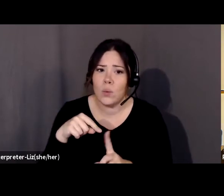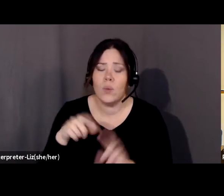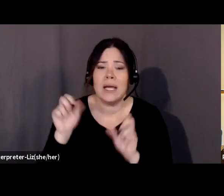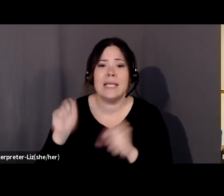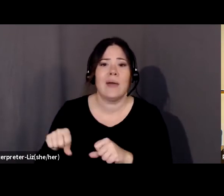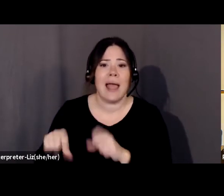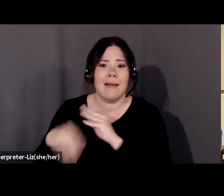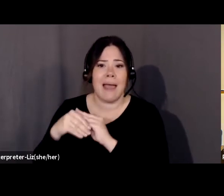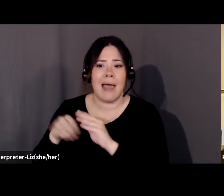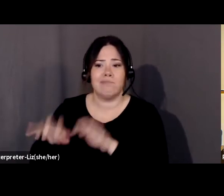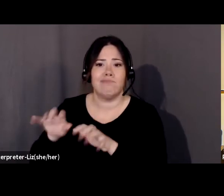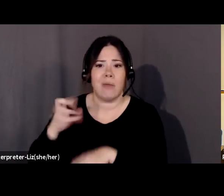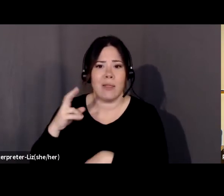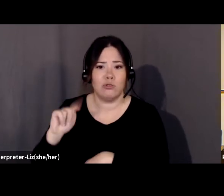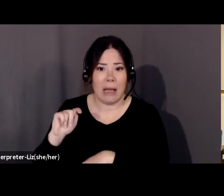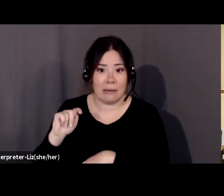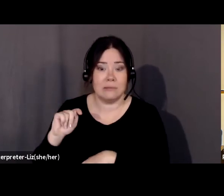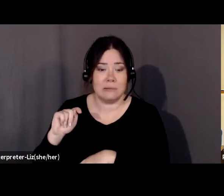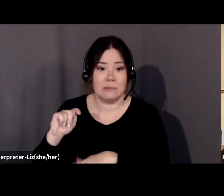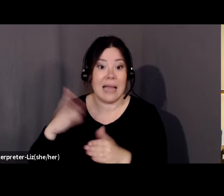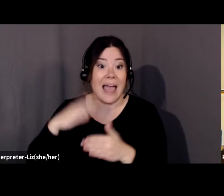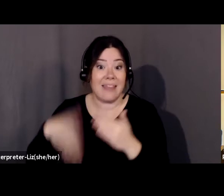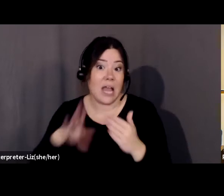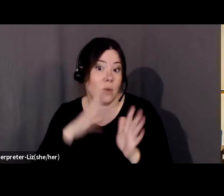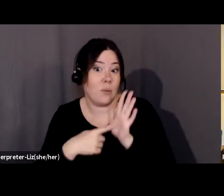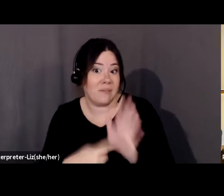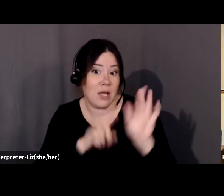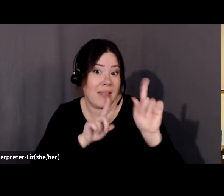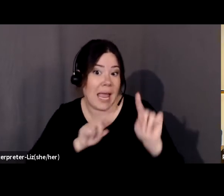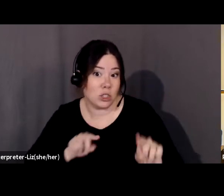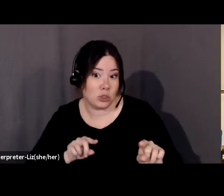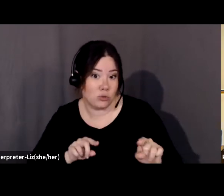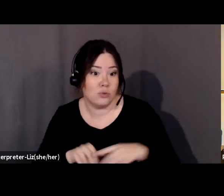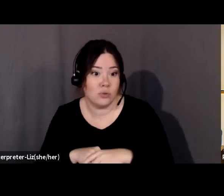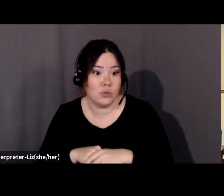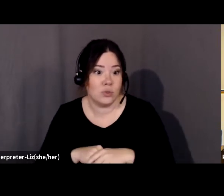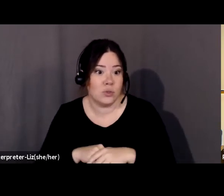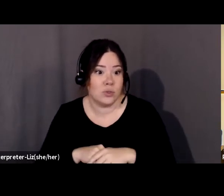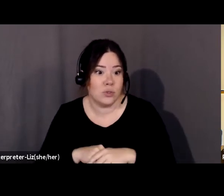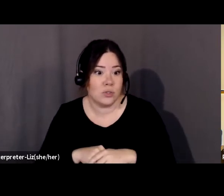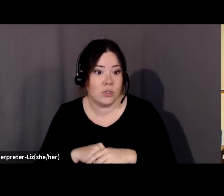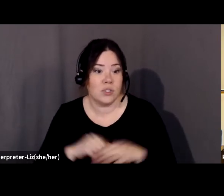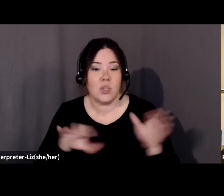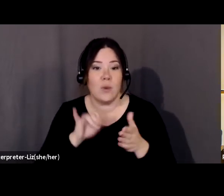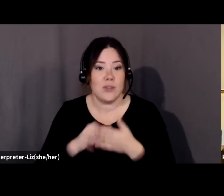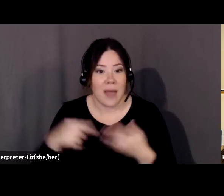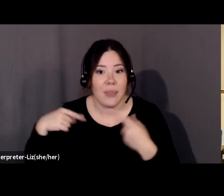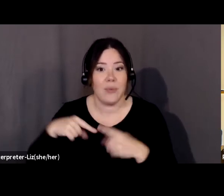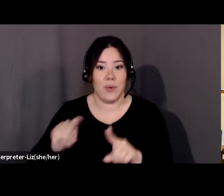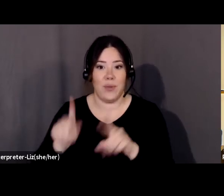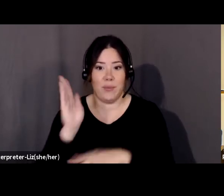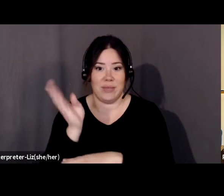that in the chat, and then at the end we'll reveal the answer. So we'll be doing that throughout the